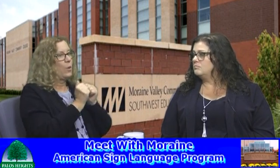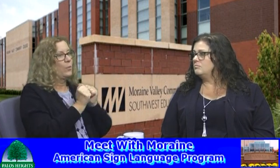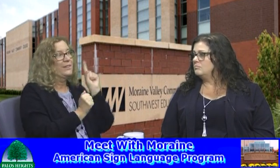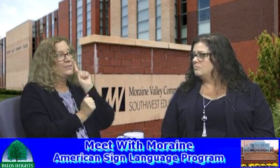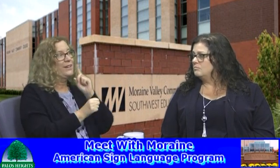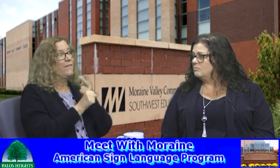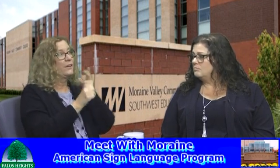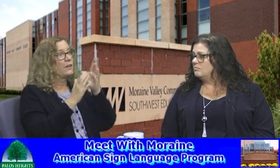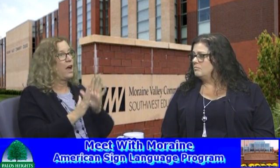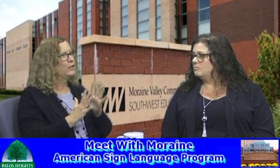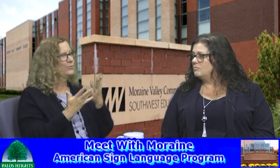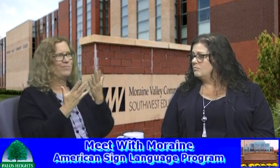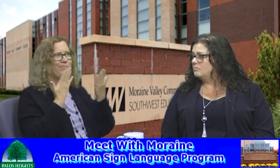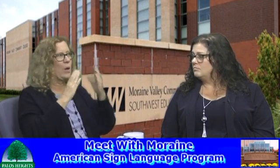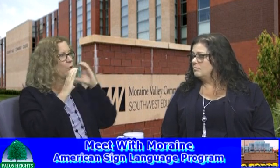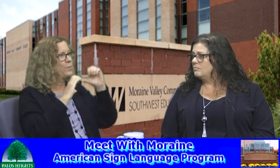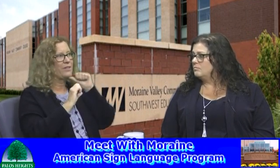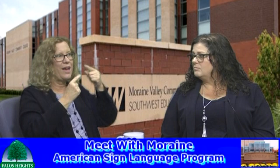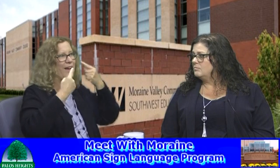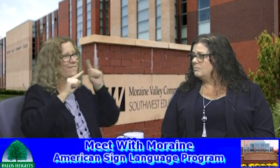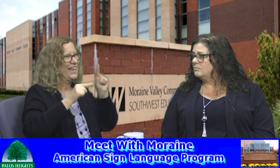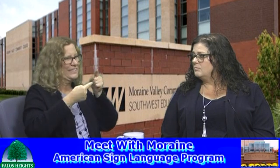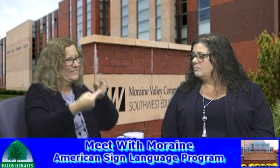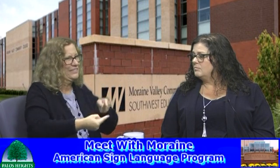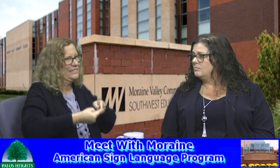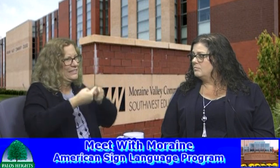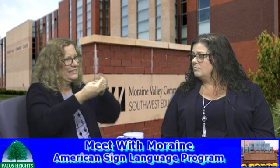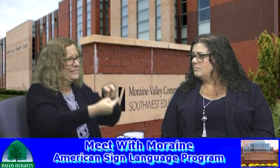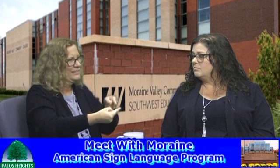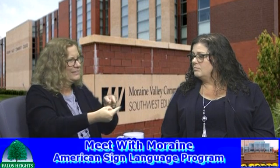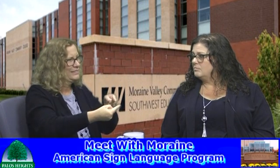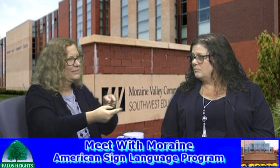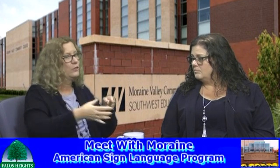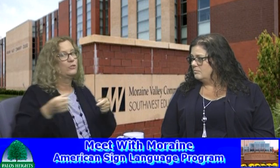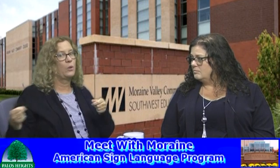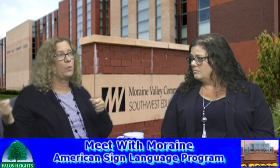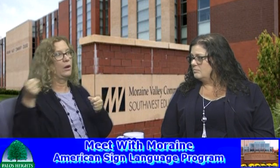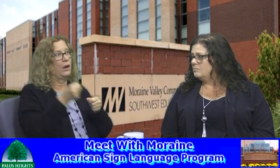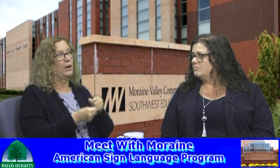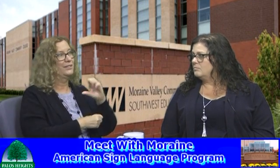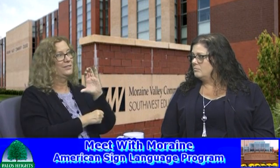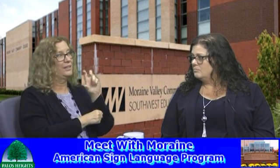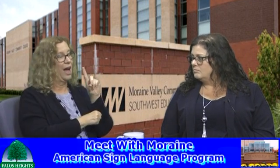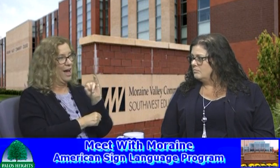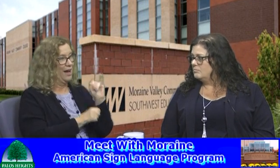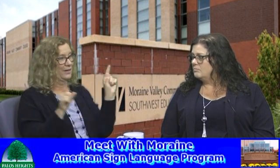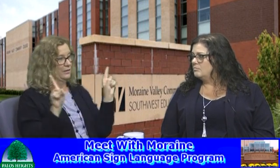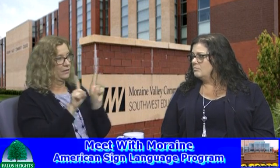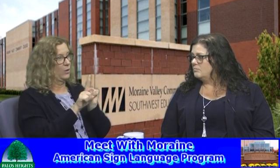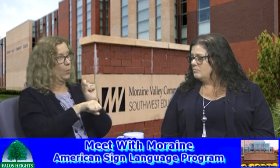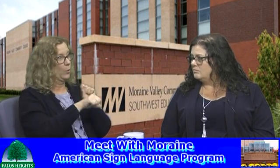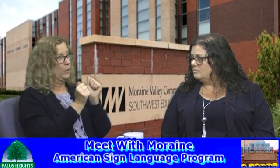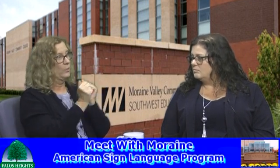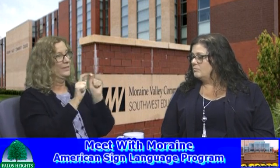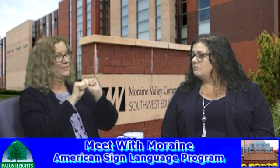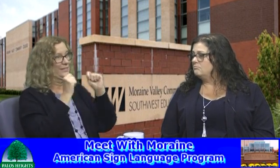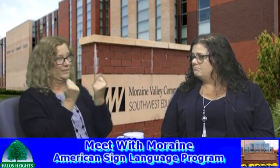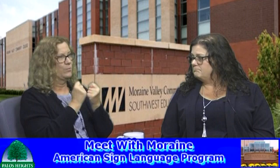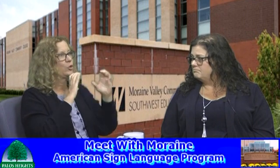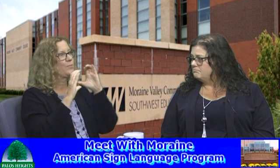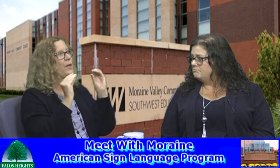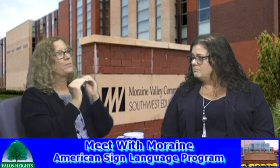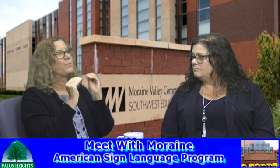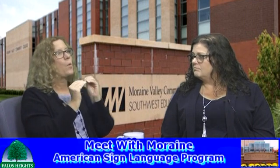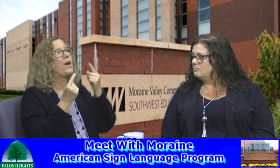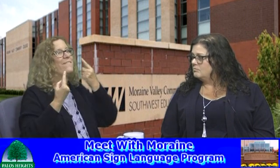of classes and then be involved with the deaf community, where their communication may not be equally as effective as a native user of American Sign Language. So you